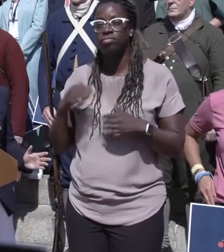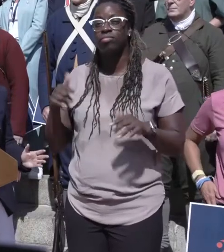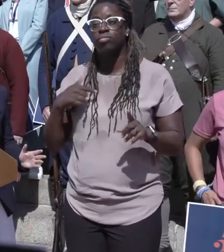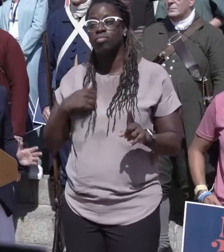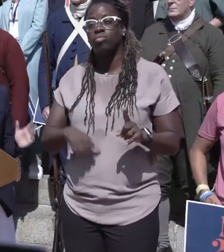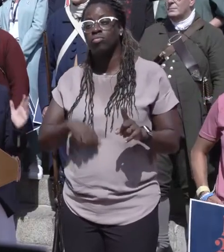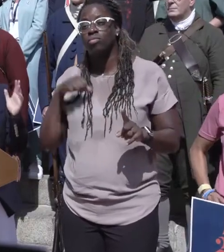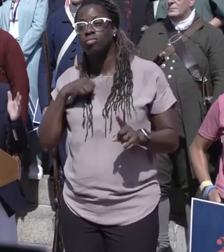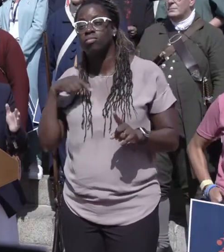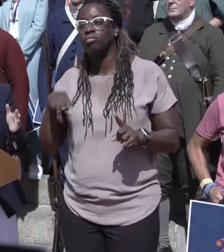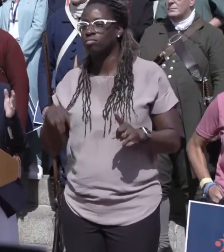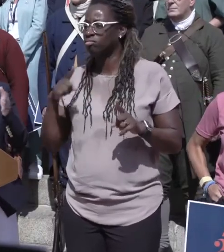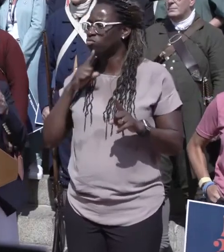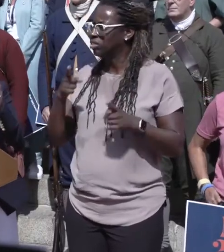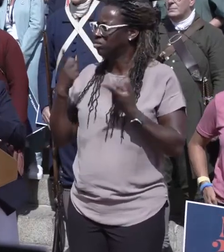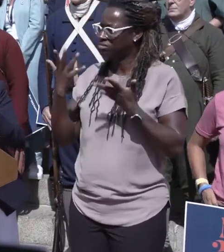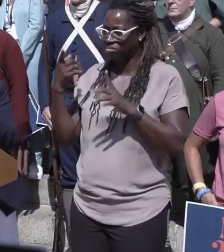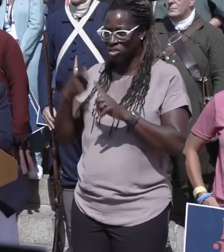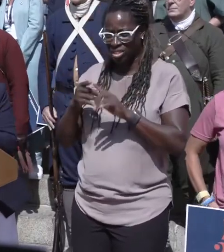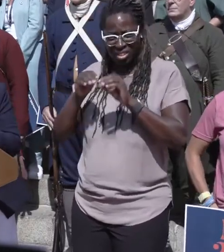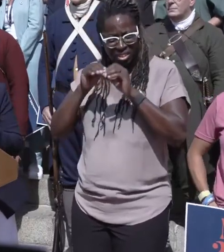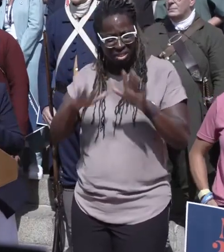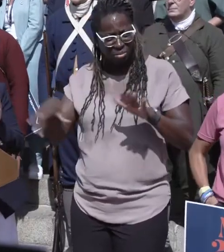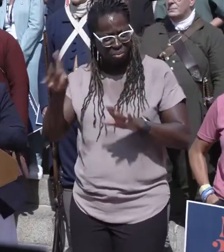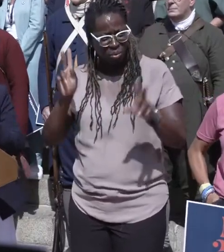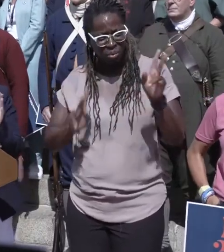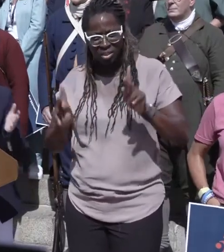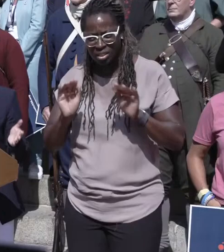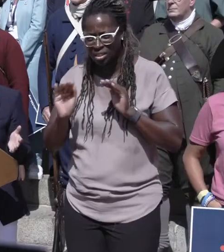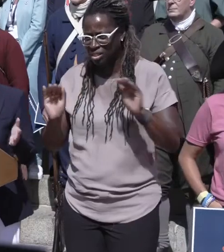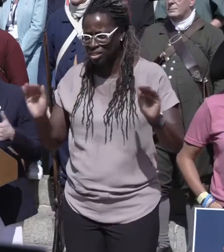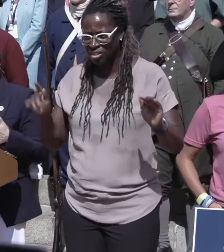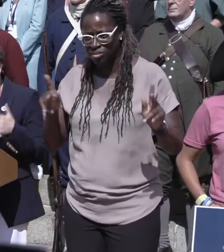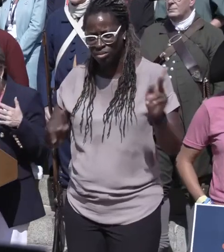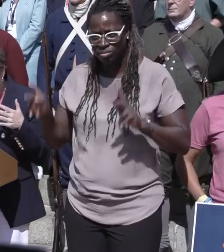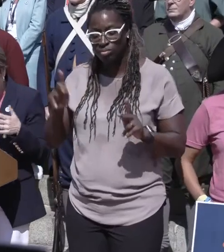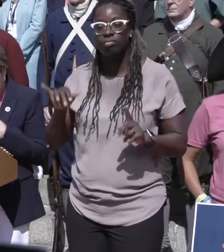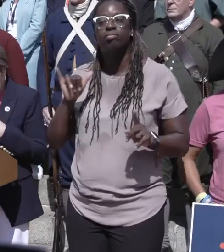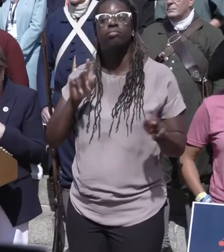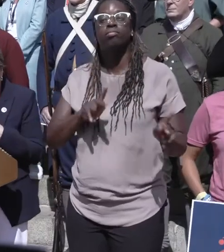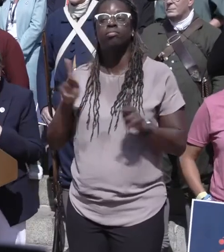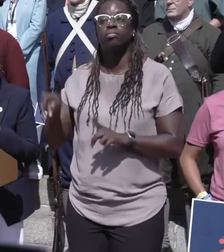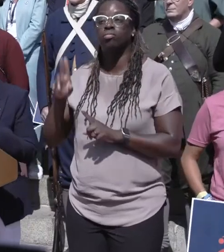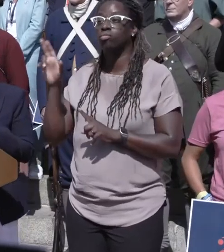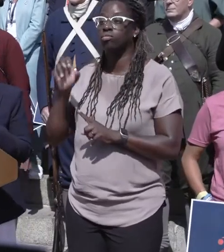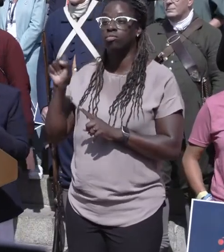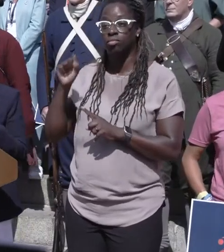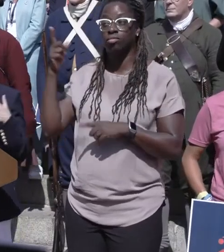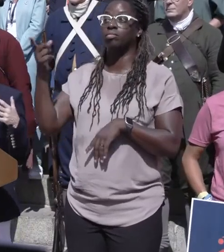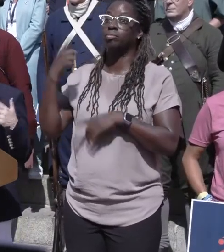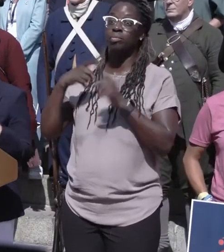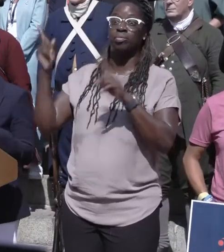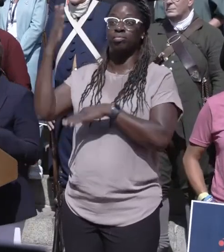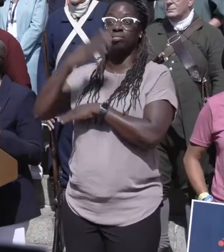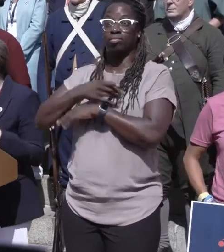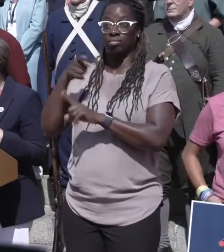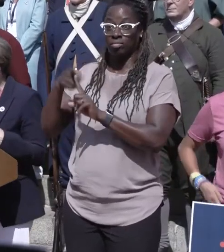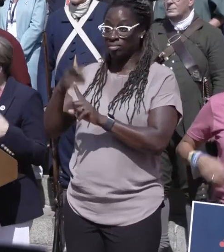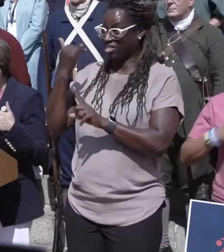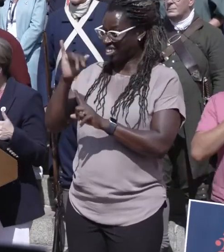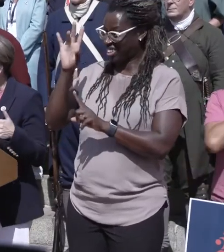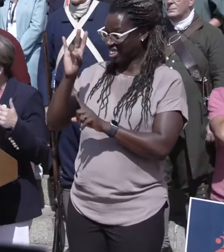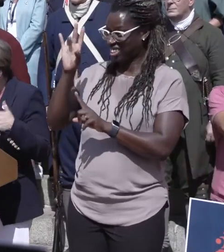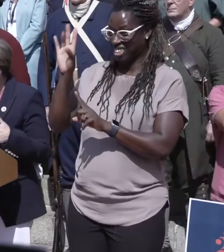like 1775, 1776, we're in a pivotal moment for this nation. And getting